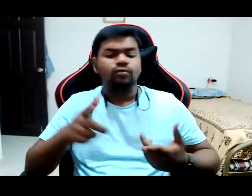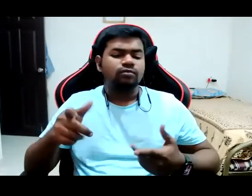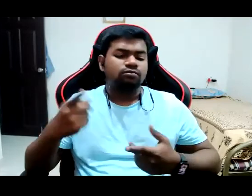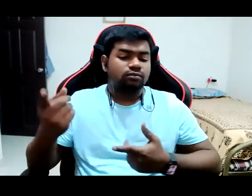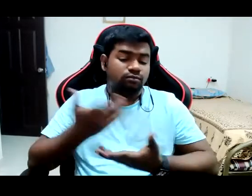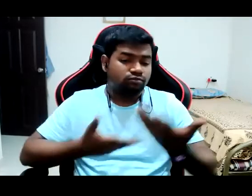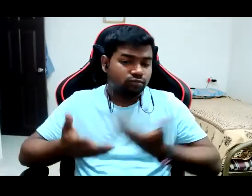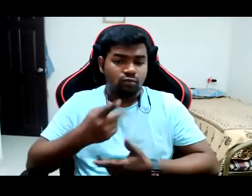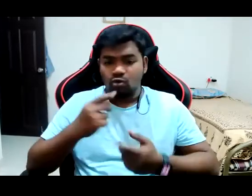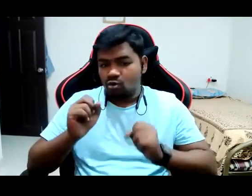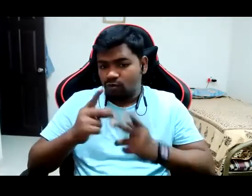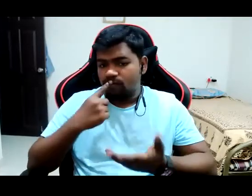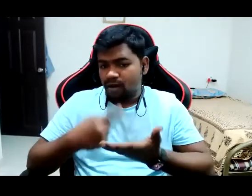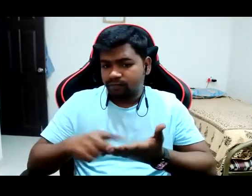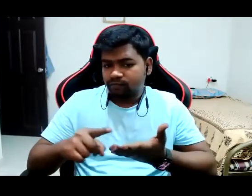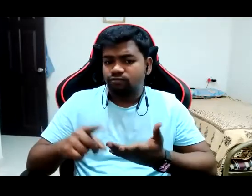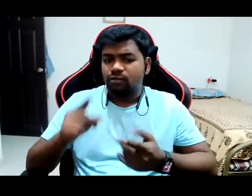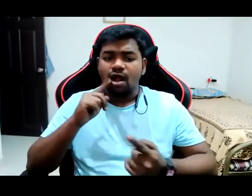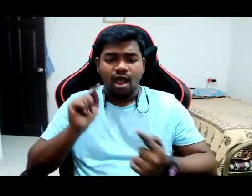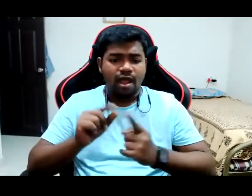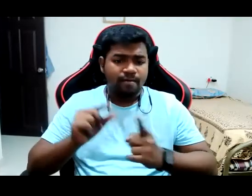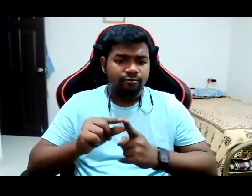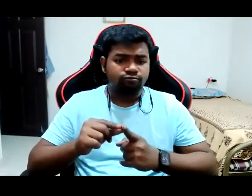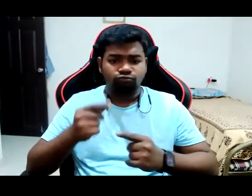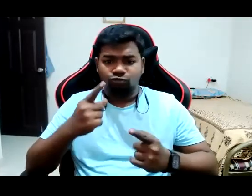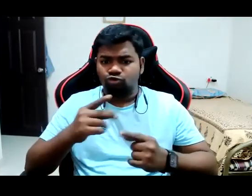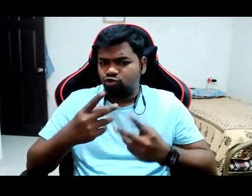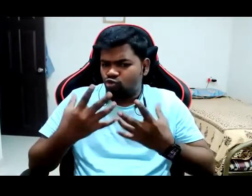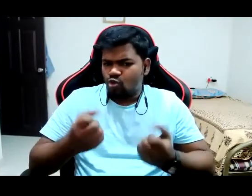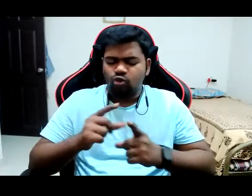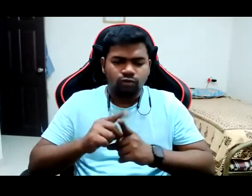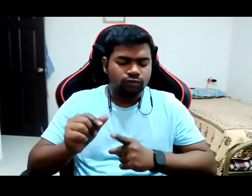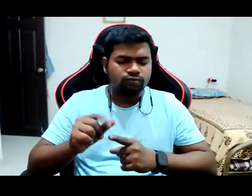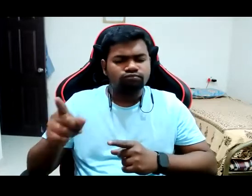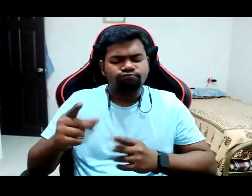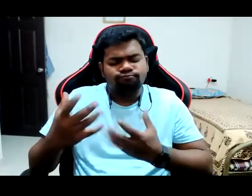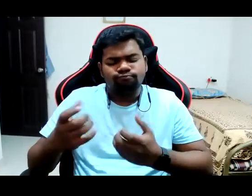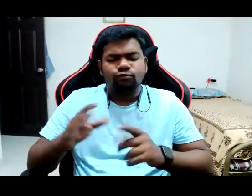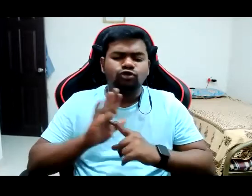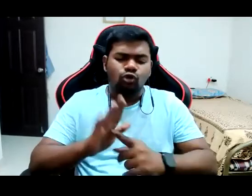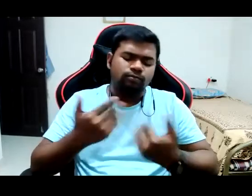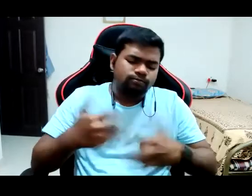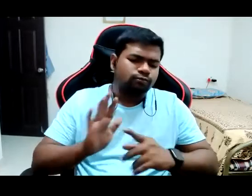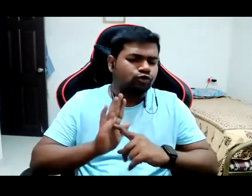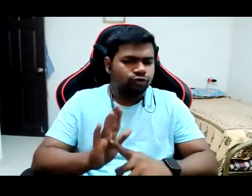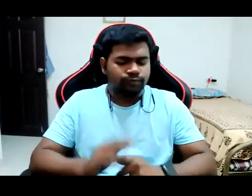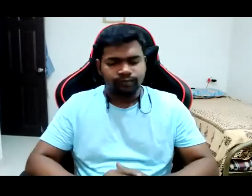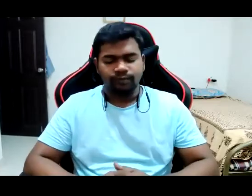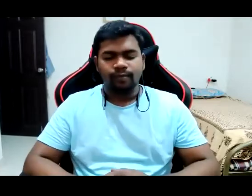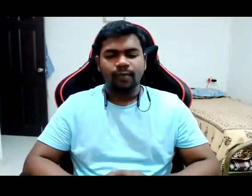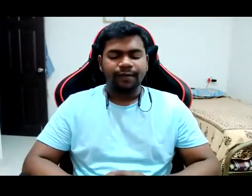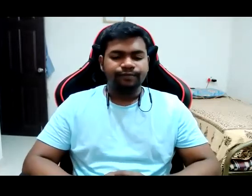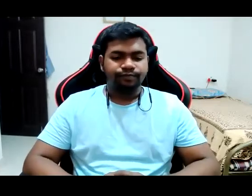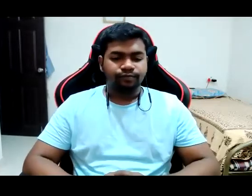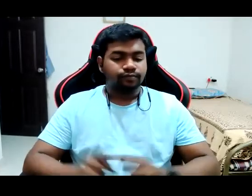collectively wants to kind of like hold the IP and do something awesome with it later, absolutely, go ahead. Thanks. And the